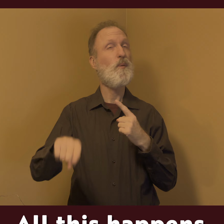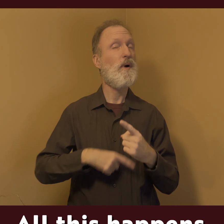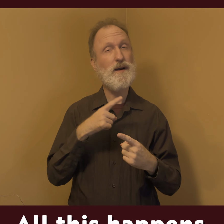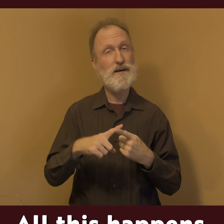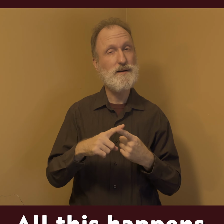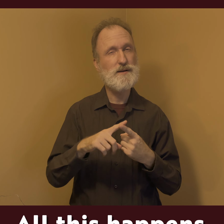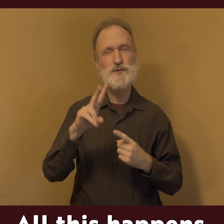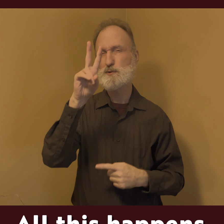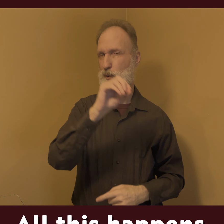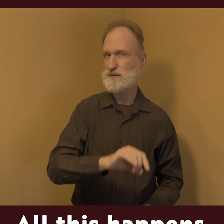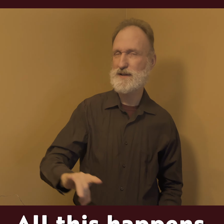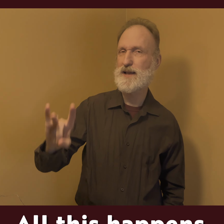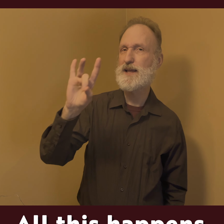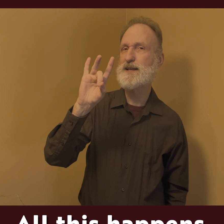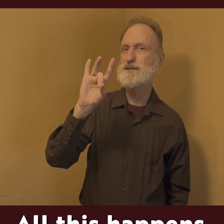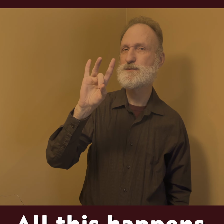of 2008.